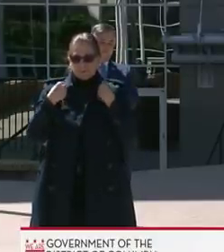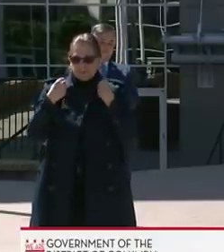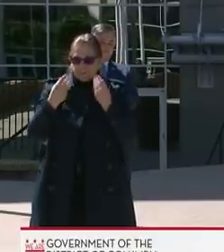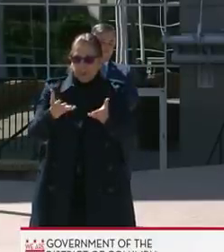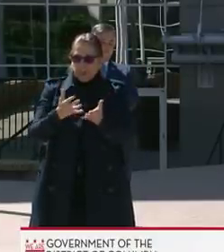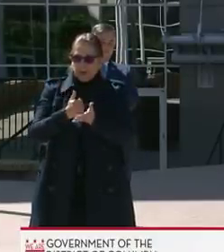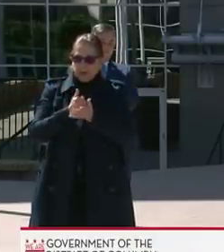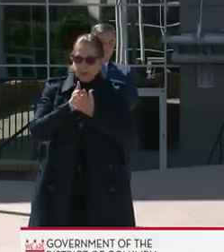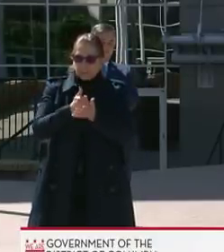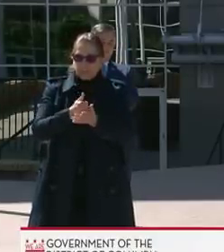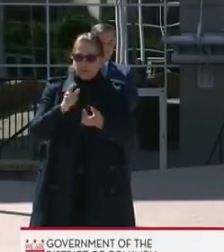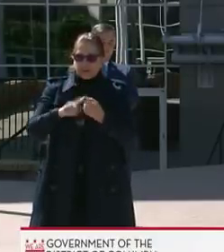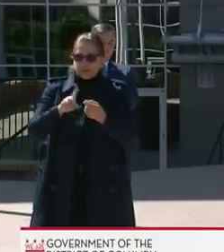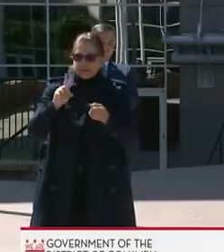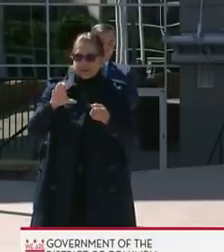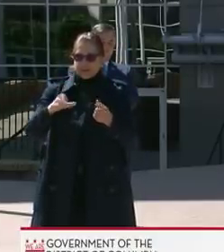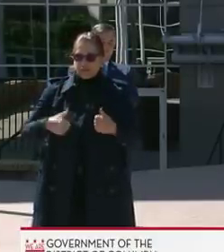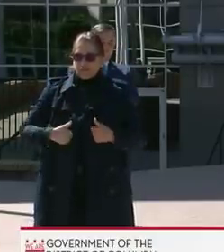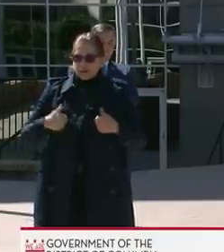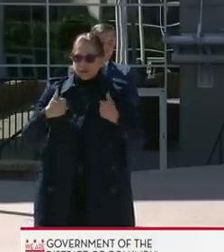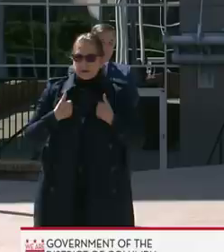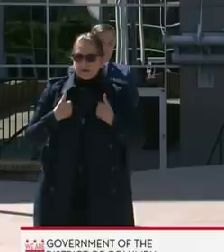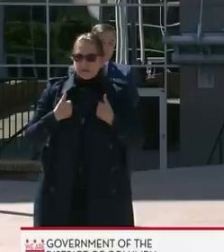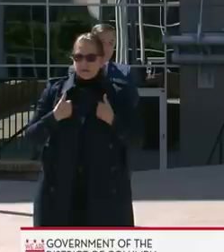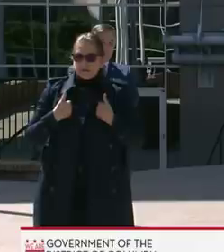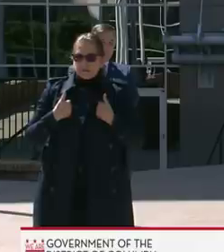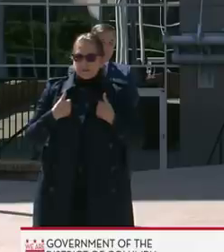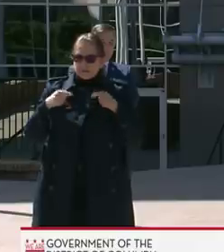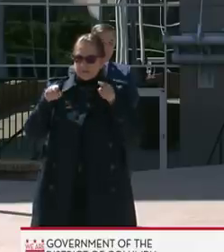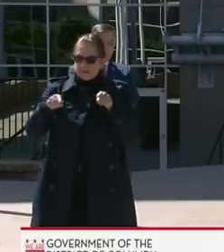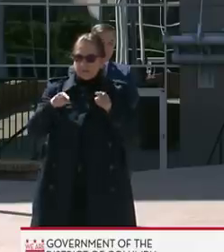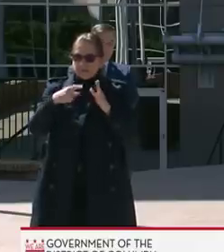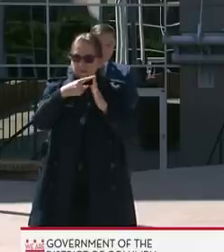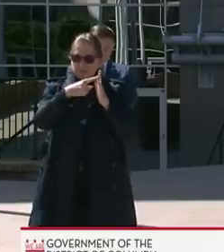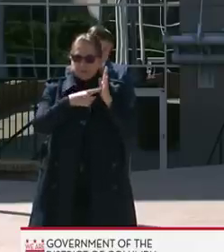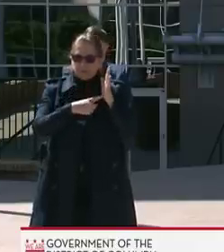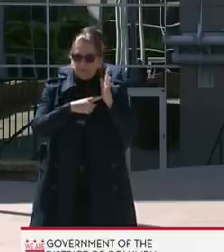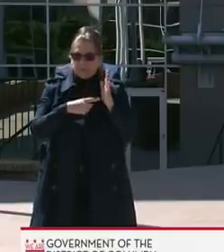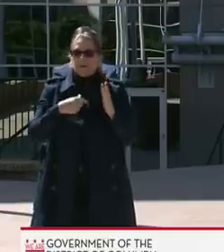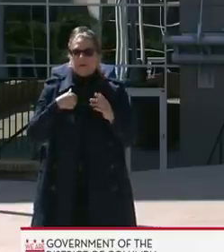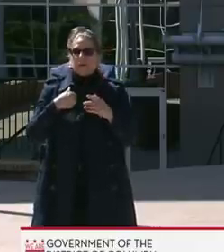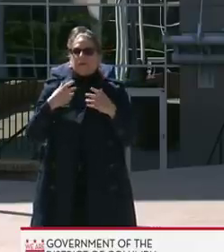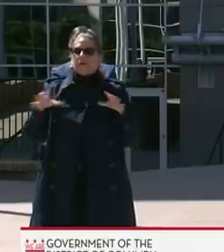it, and we're going to do it without the kind of political